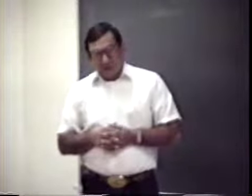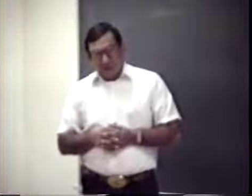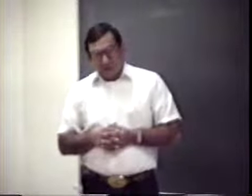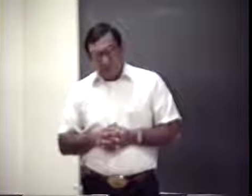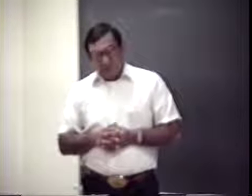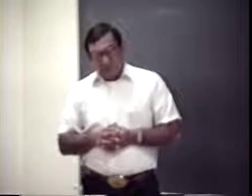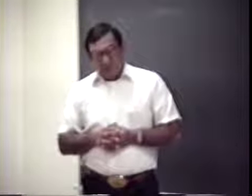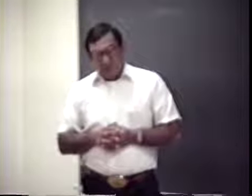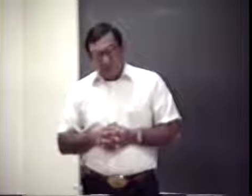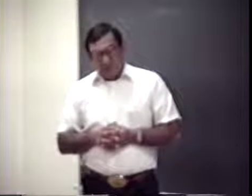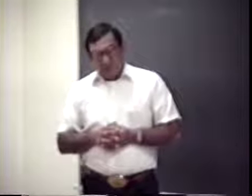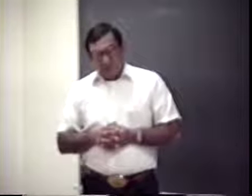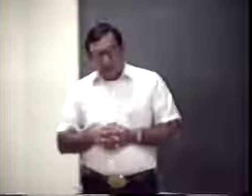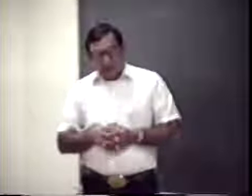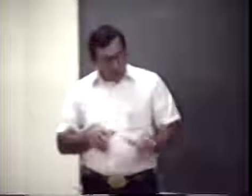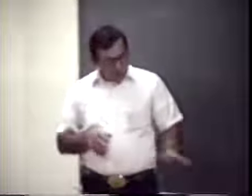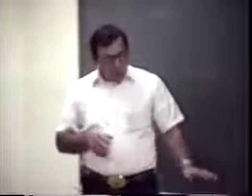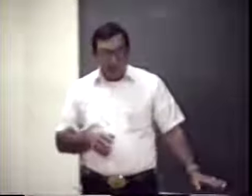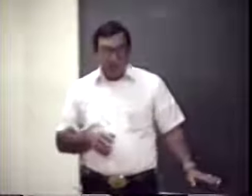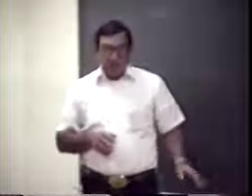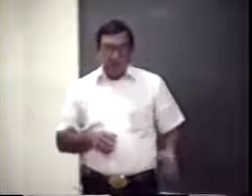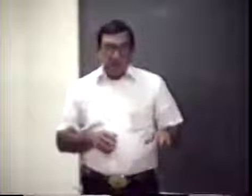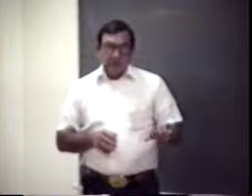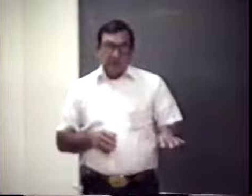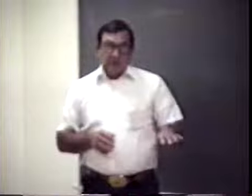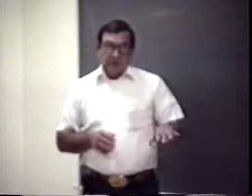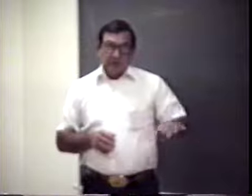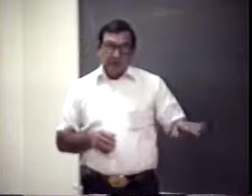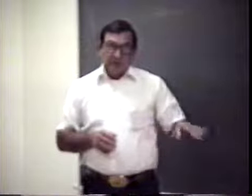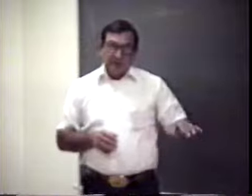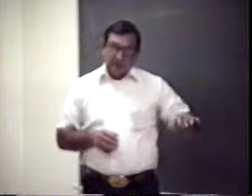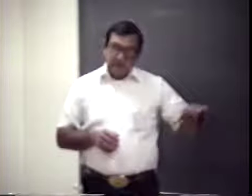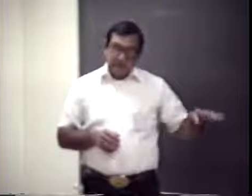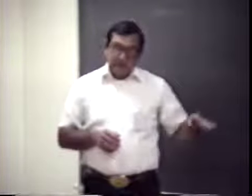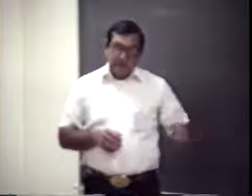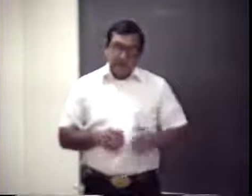half. I've worked with the little ones, the third graders, the fourth graders, the fifth graders.